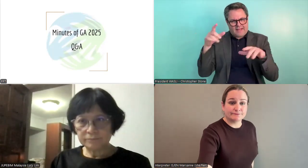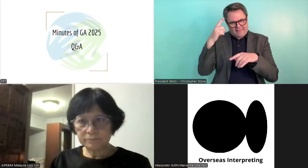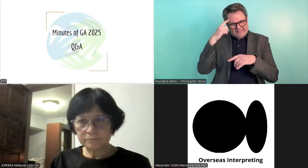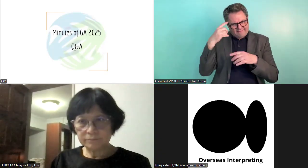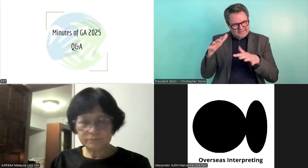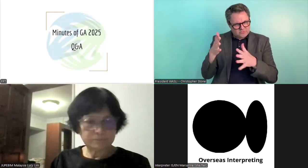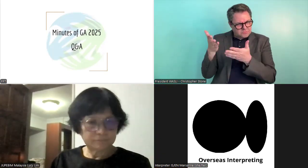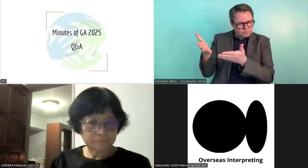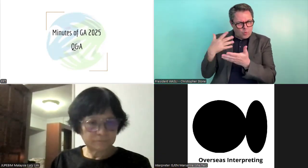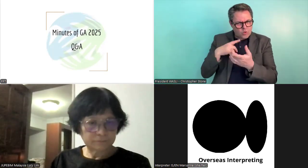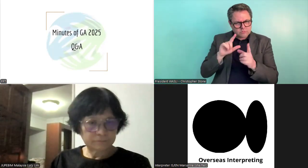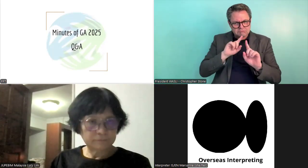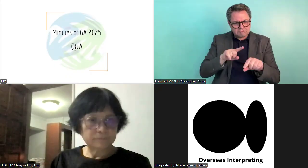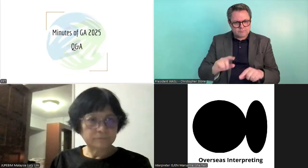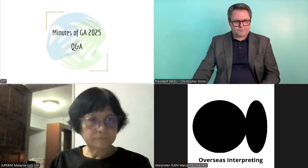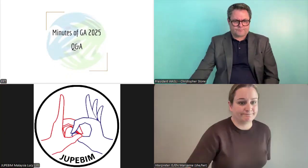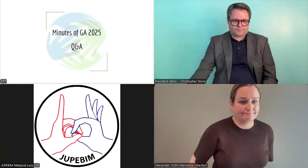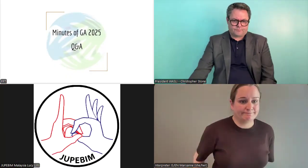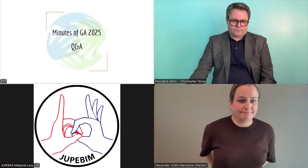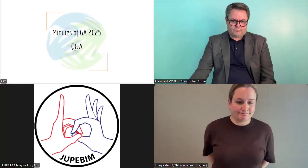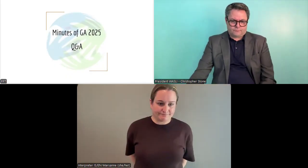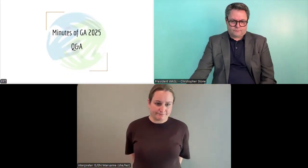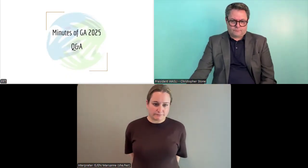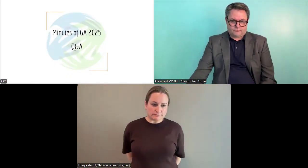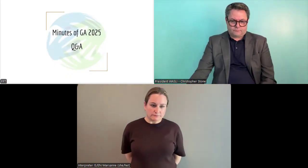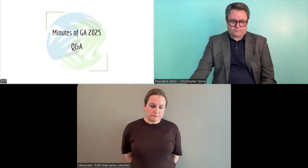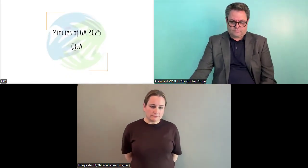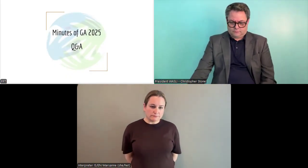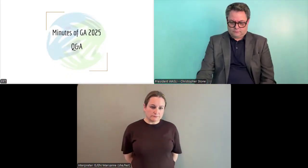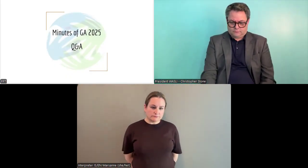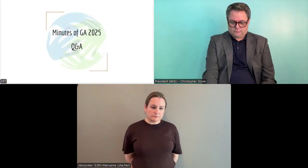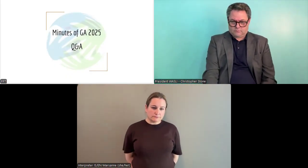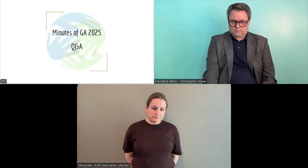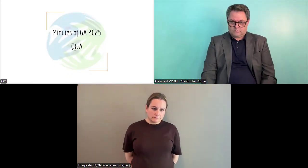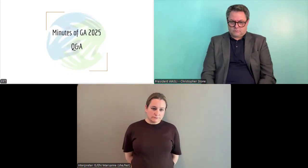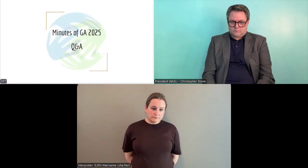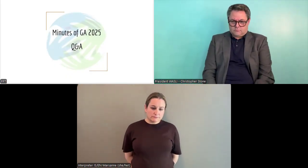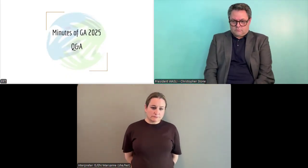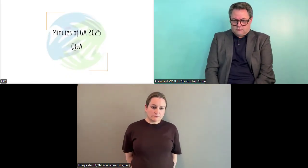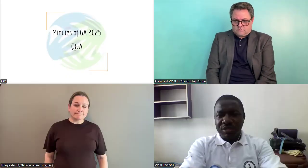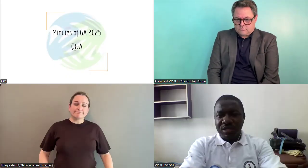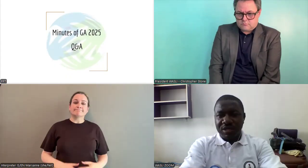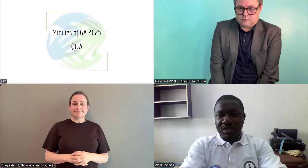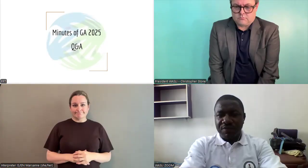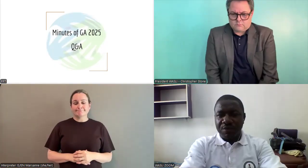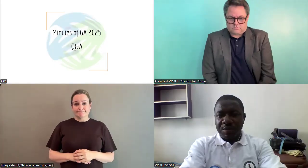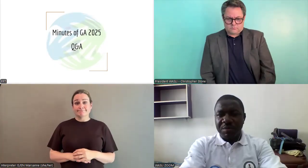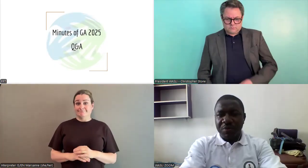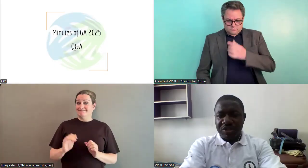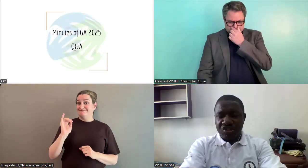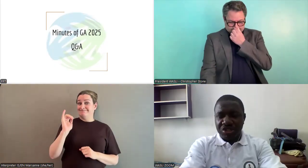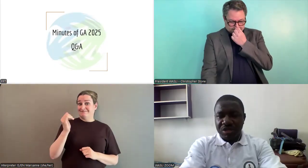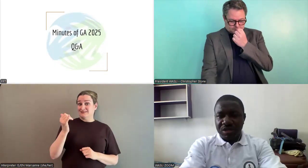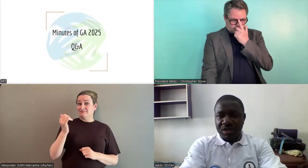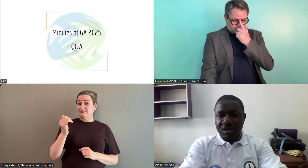Maybe Timothy would like to respond to that. Timothy, did you share the minutes? That's something that's part Yes, of the committee thank you separately? so much. If you remember,